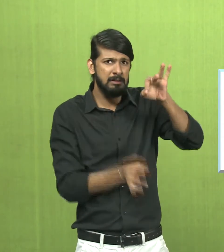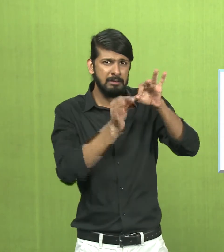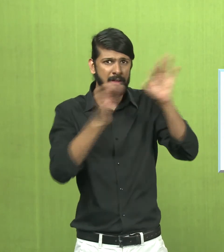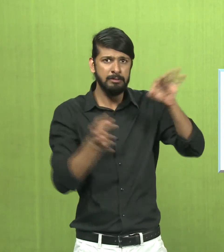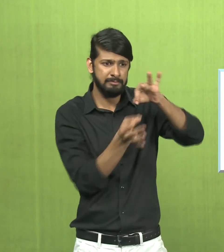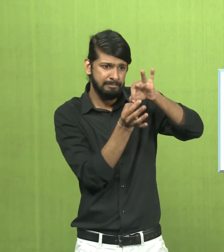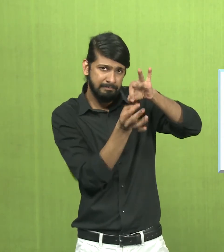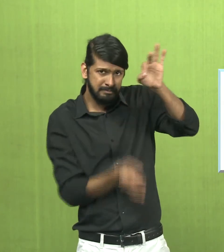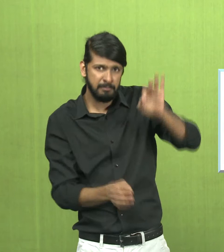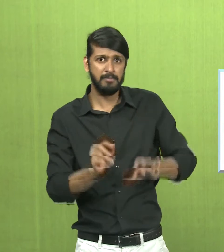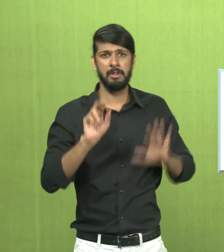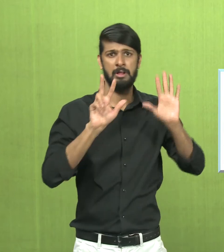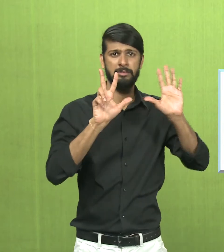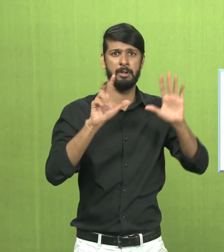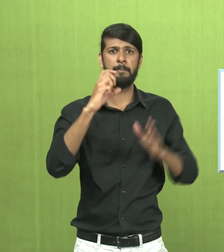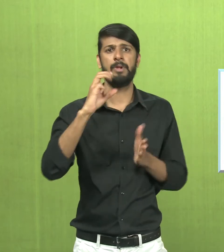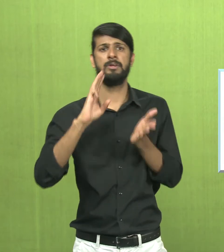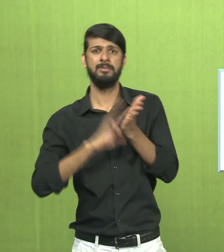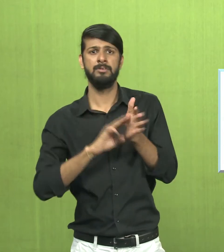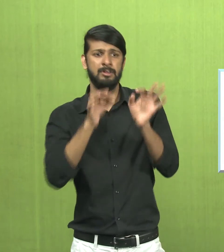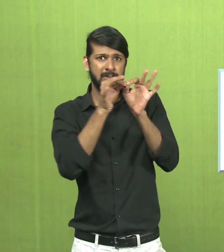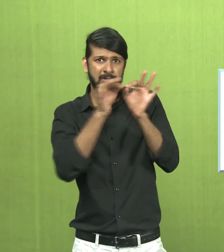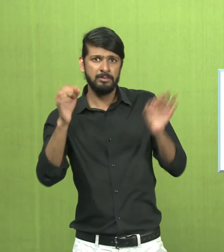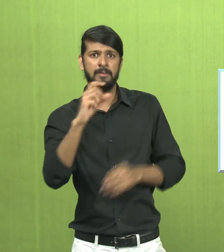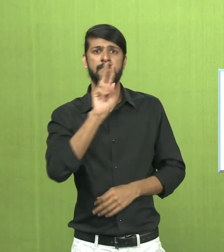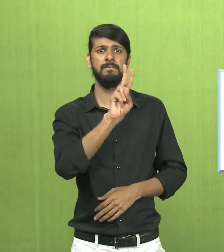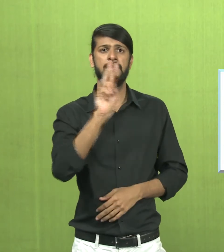Size is 8 centimeters by 22 centimeters.